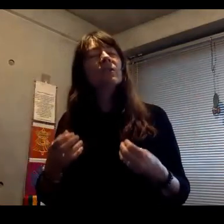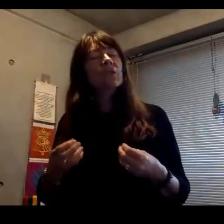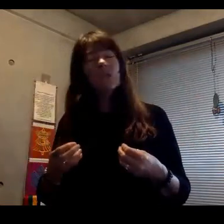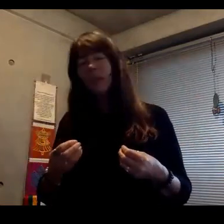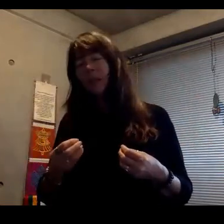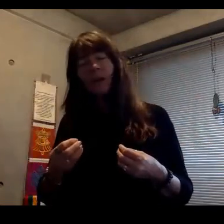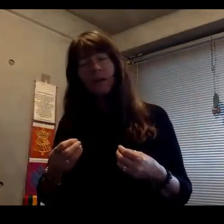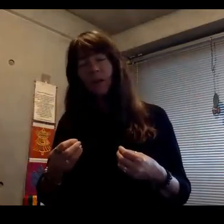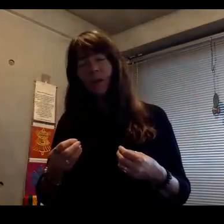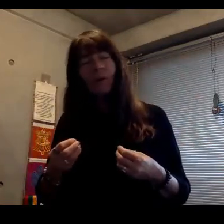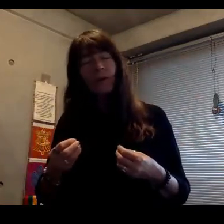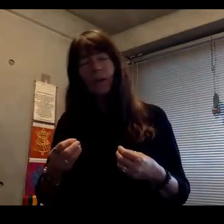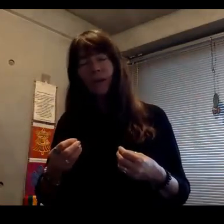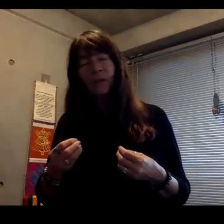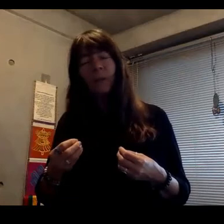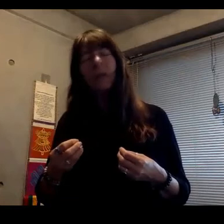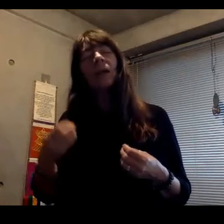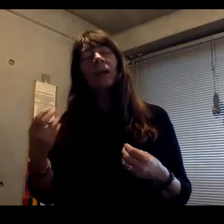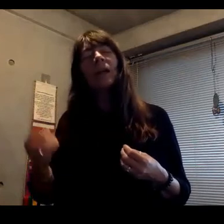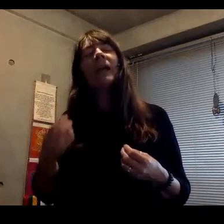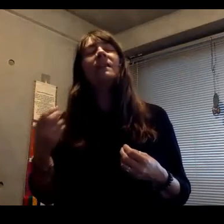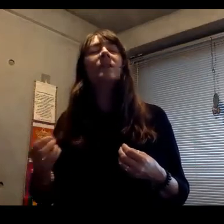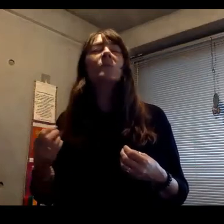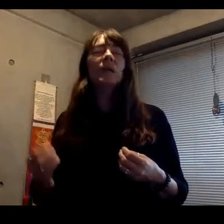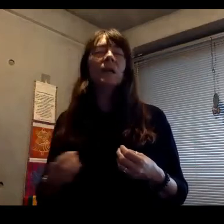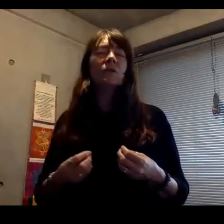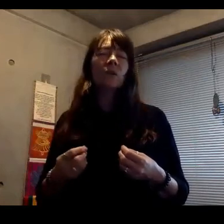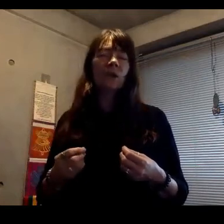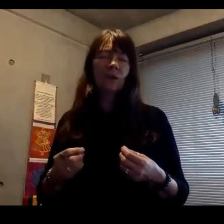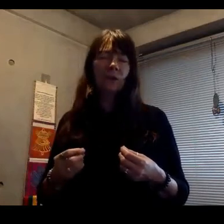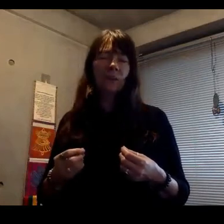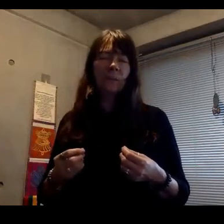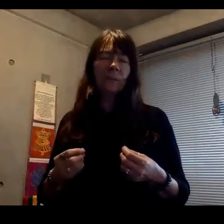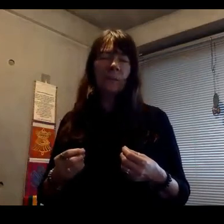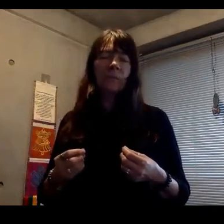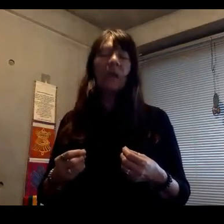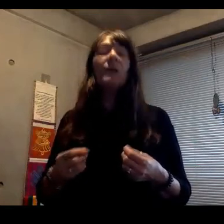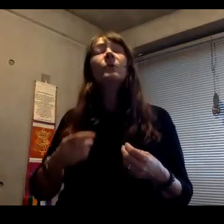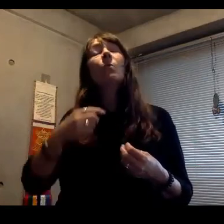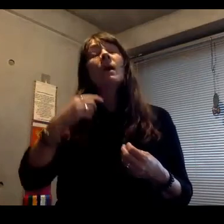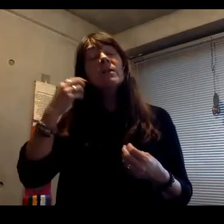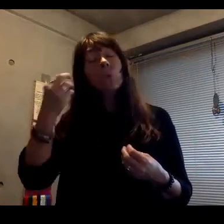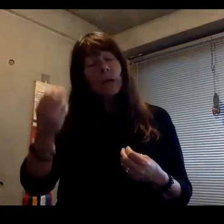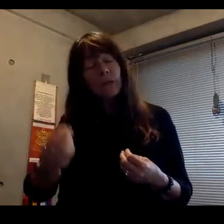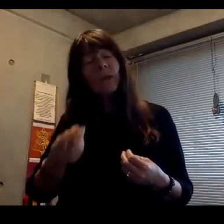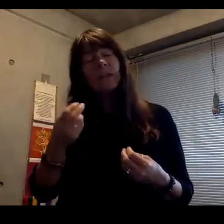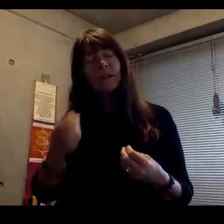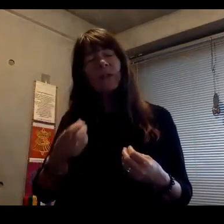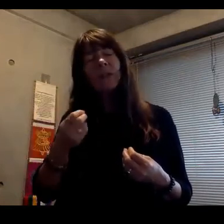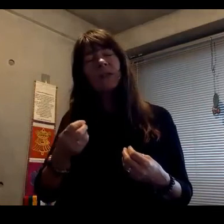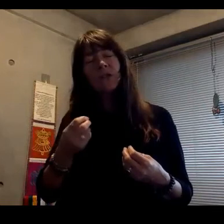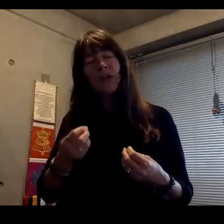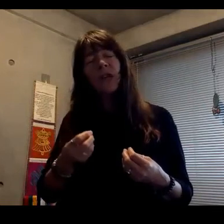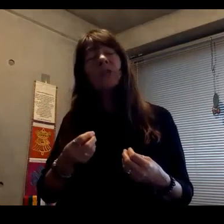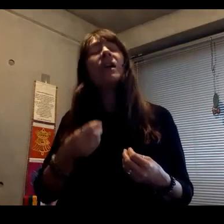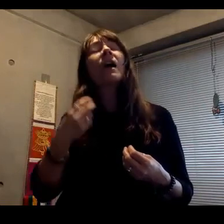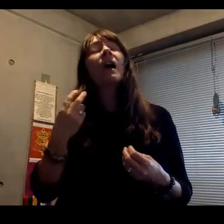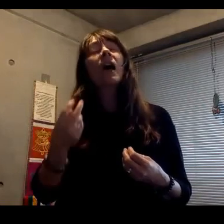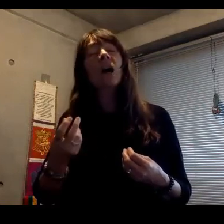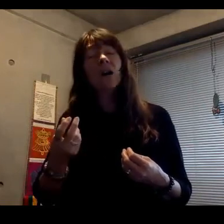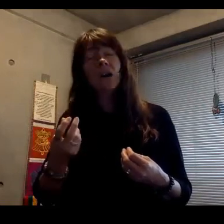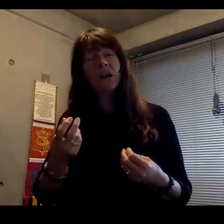But they're certainly not all learning to be enlightened beings on the earth. The ones who are interested in this